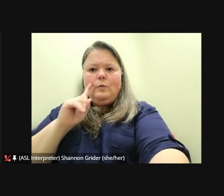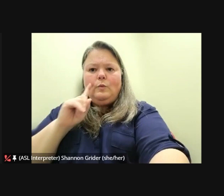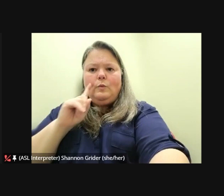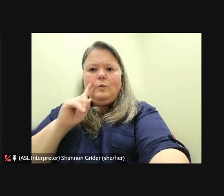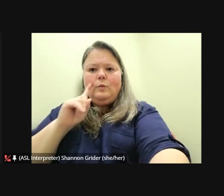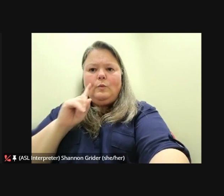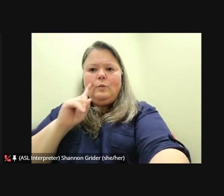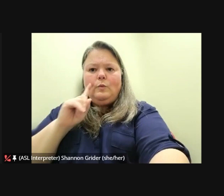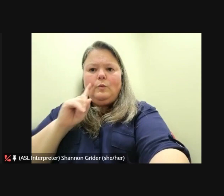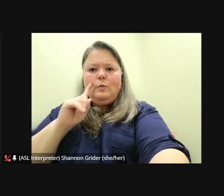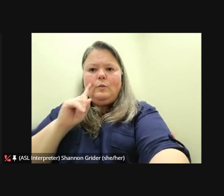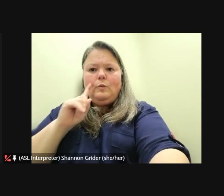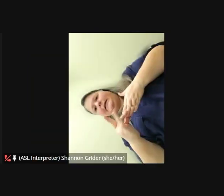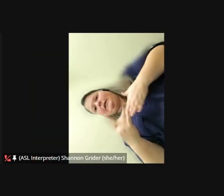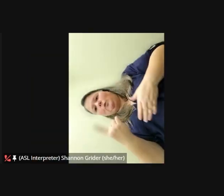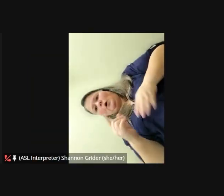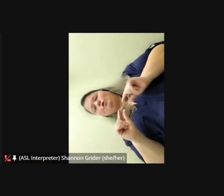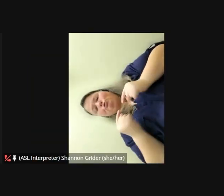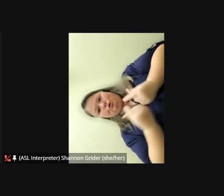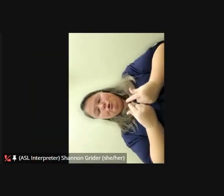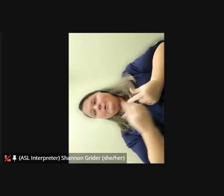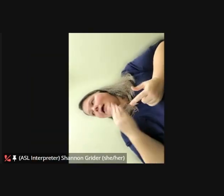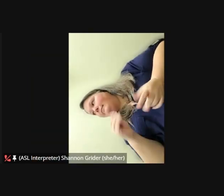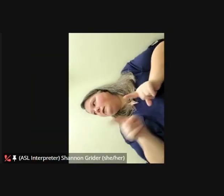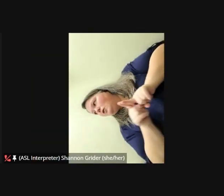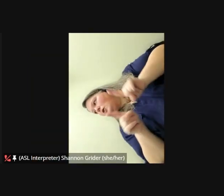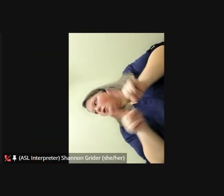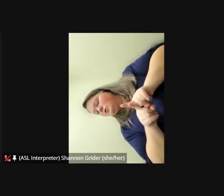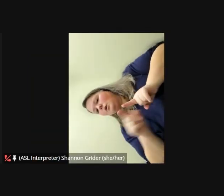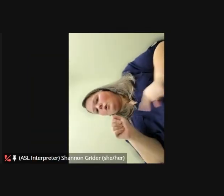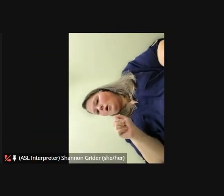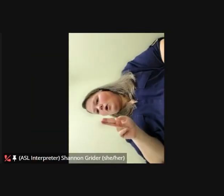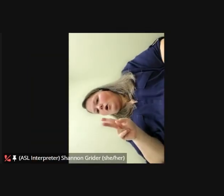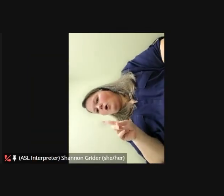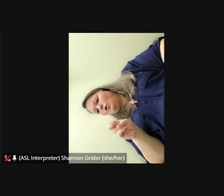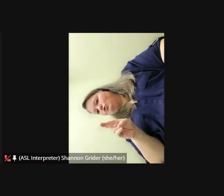and then also Audrey will be leading a group.